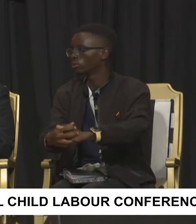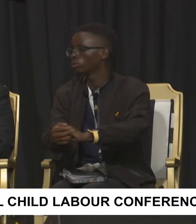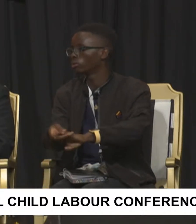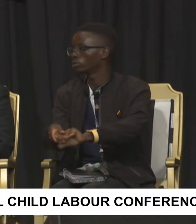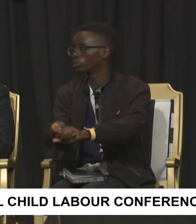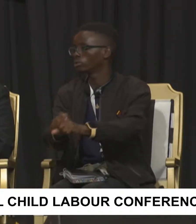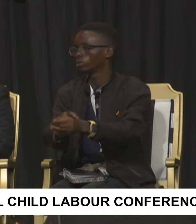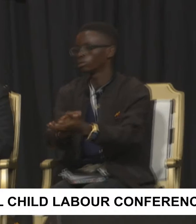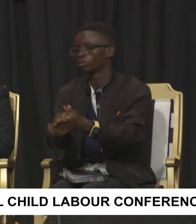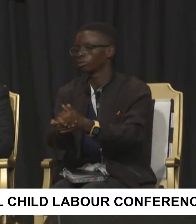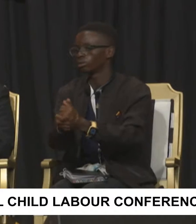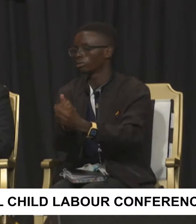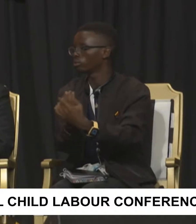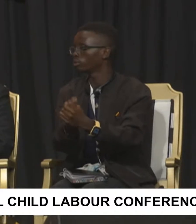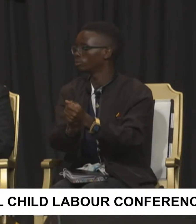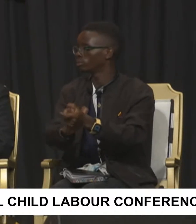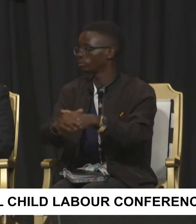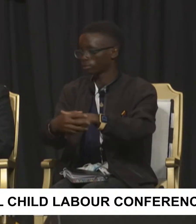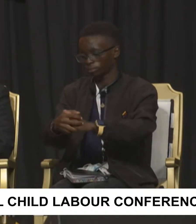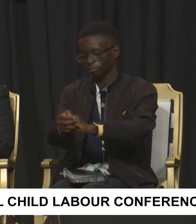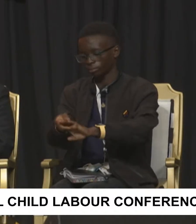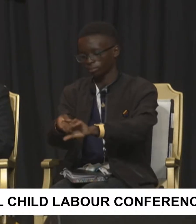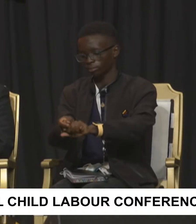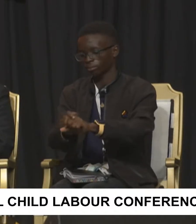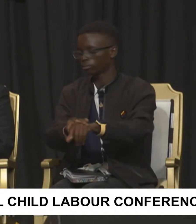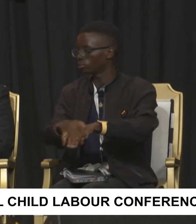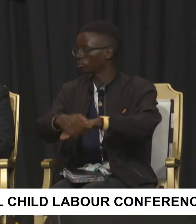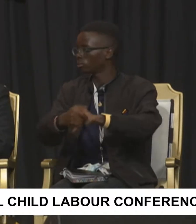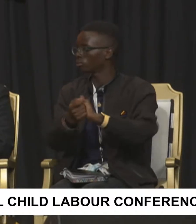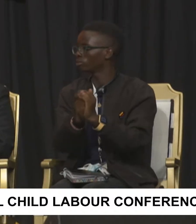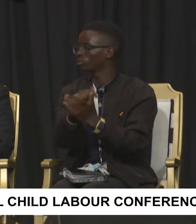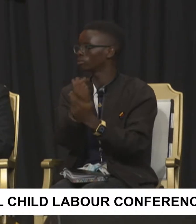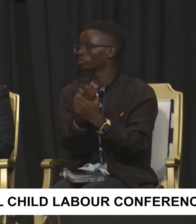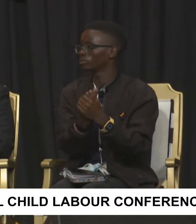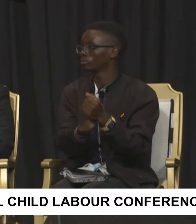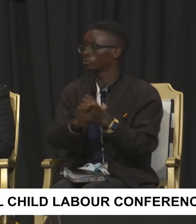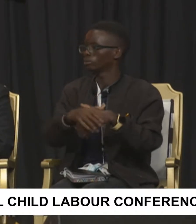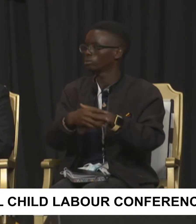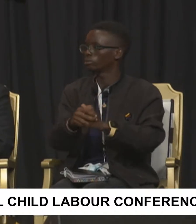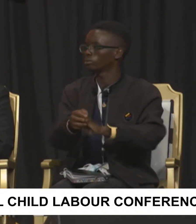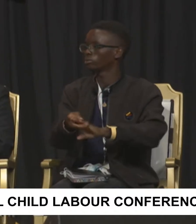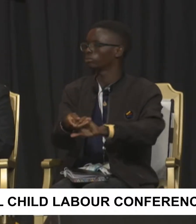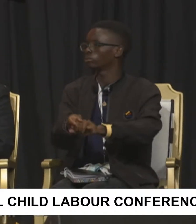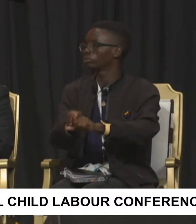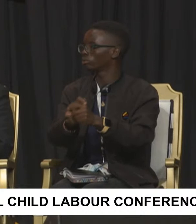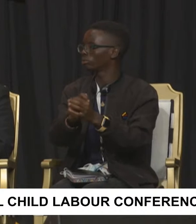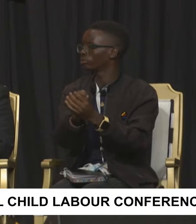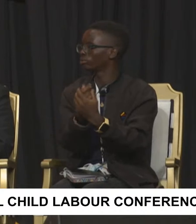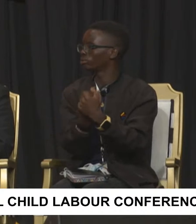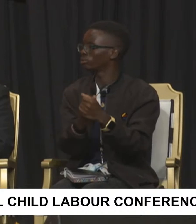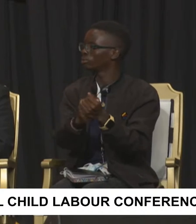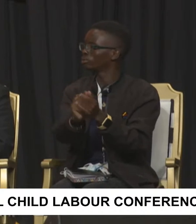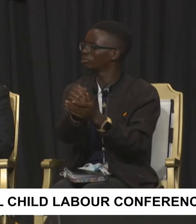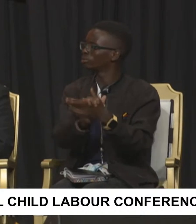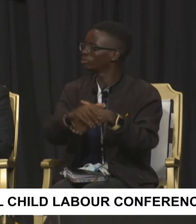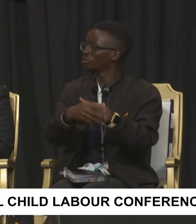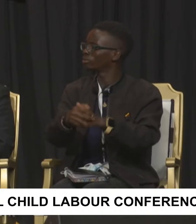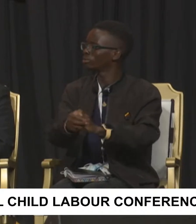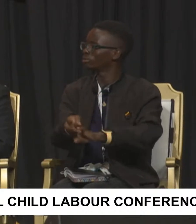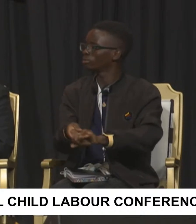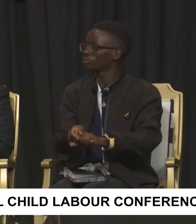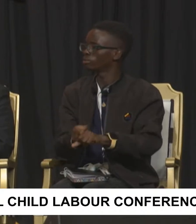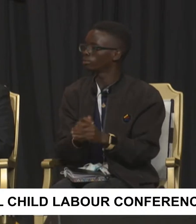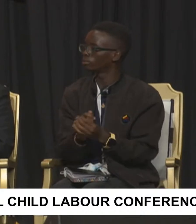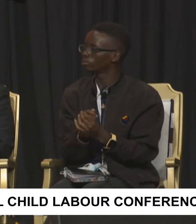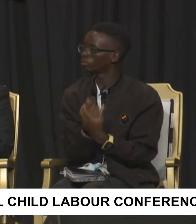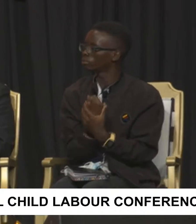think it stems back to our leaders to say that do educate us, give us quality education, but then again, when we become adults, so that children